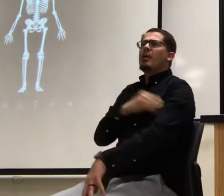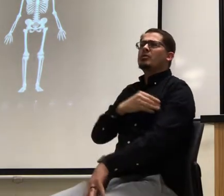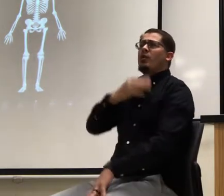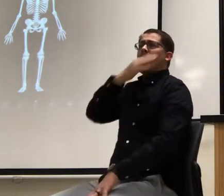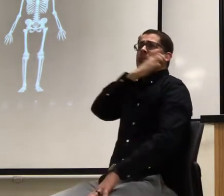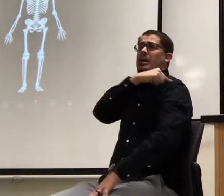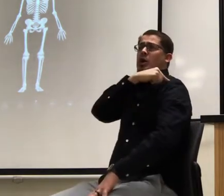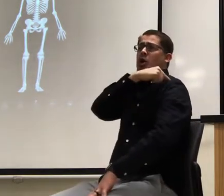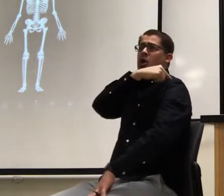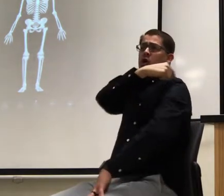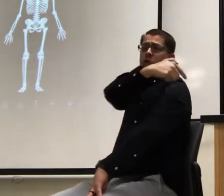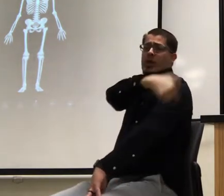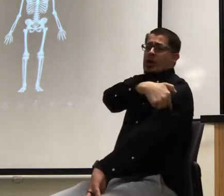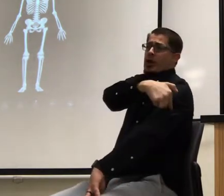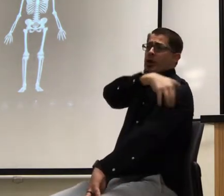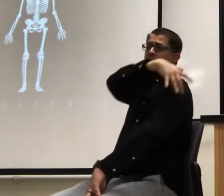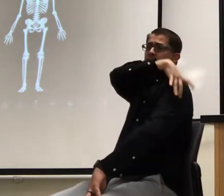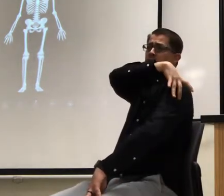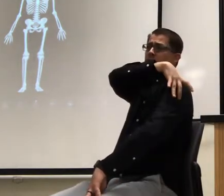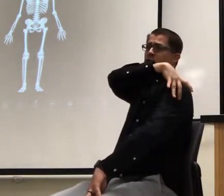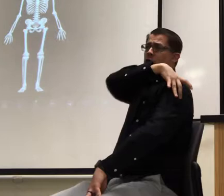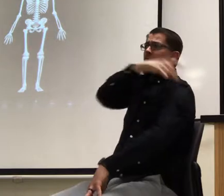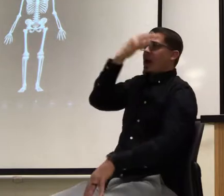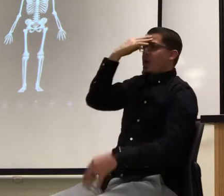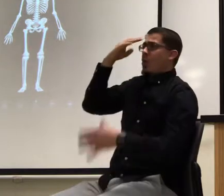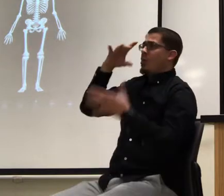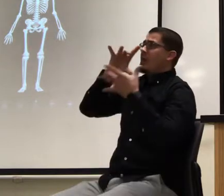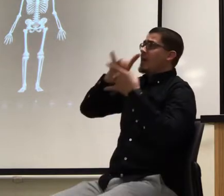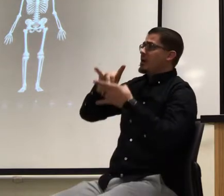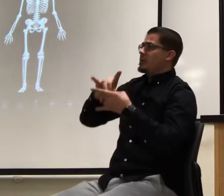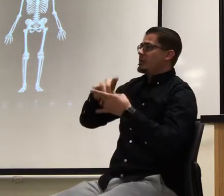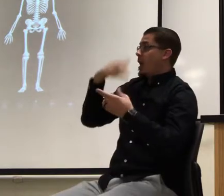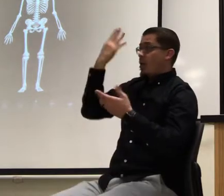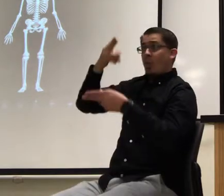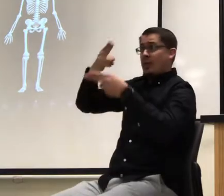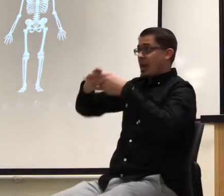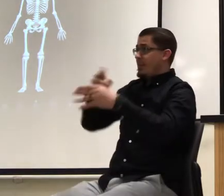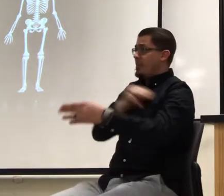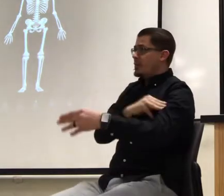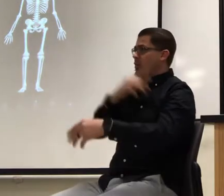So I know that. I know its attachments. I don't even know what the muscle is, but I know its attachments,